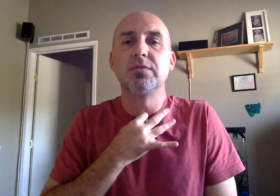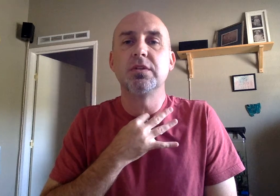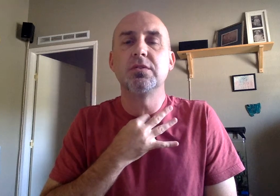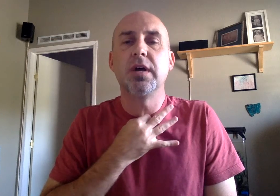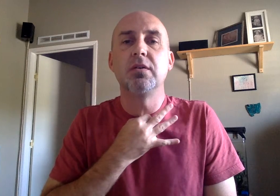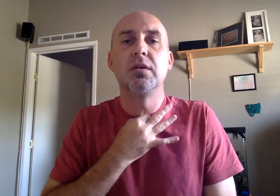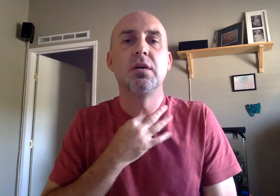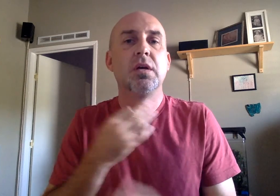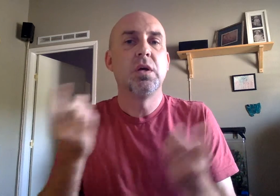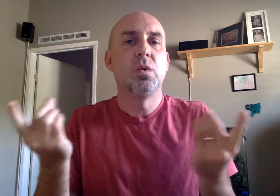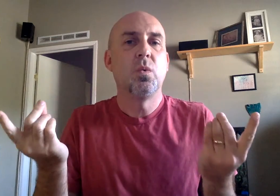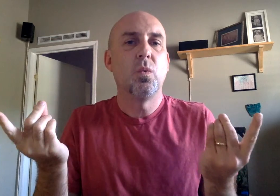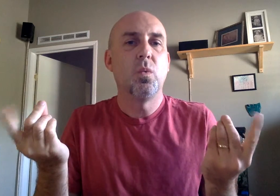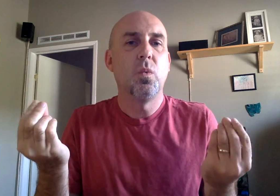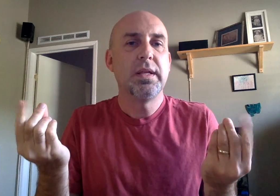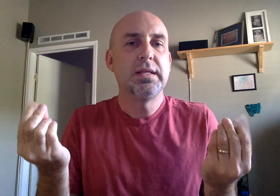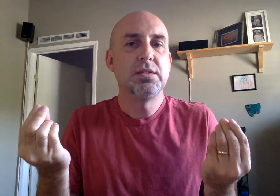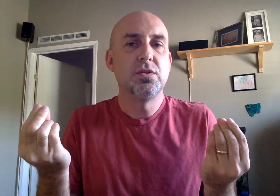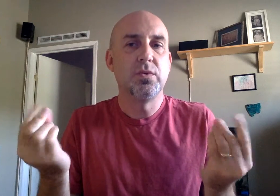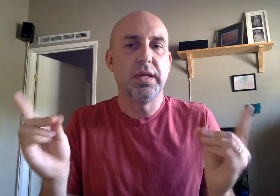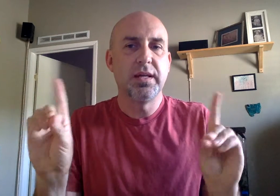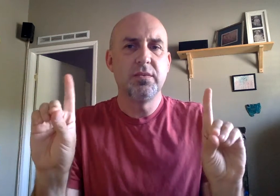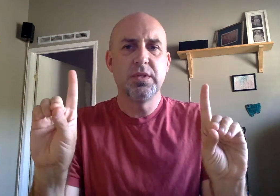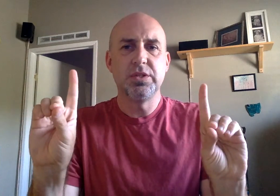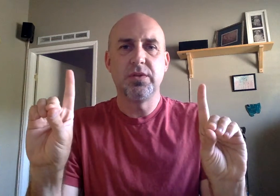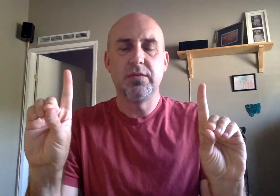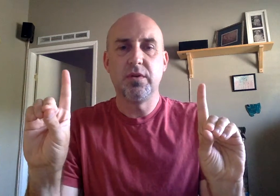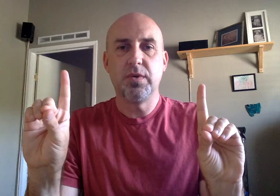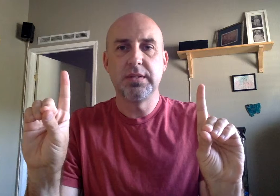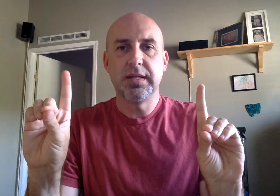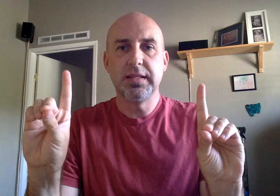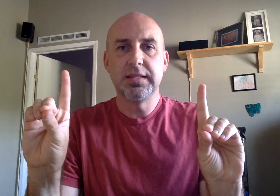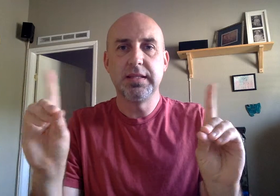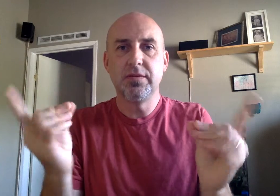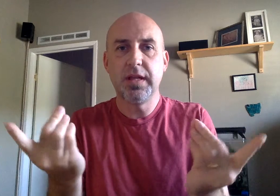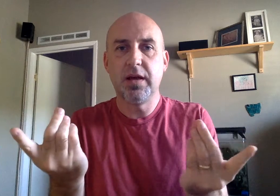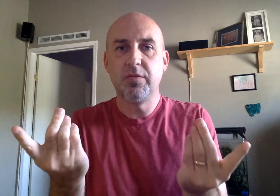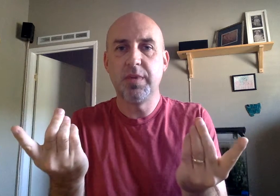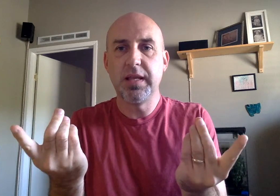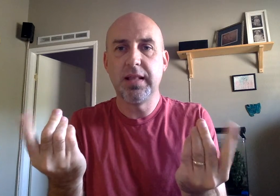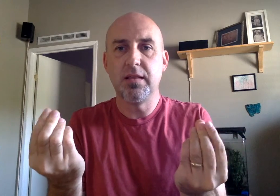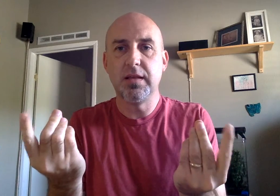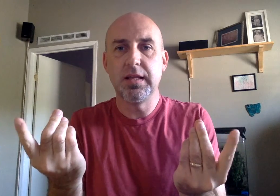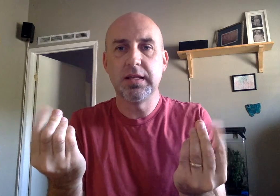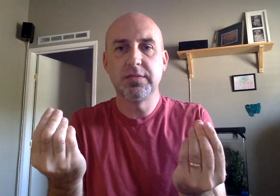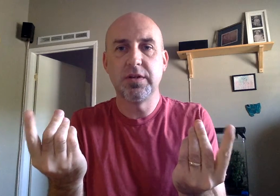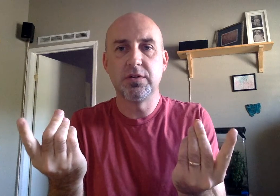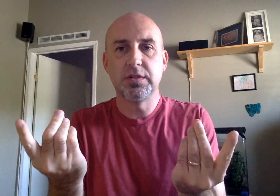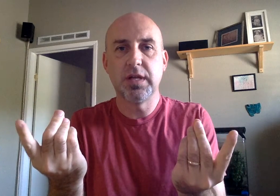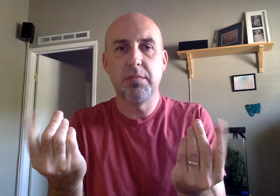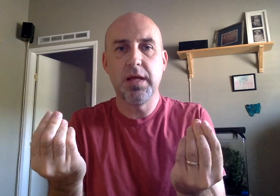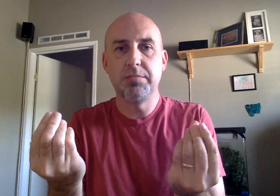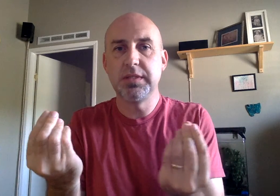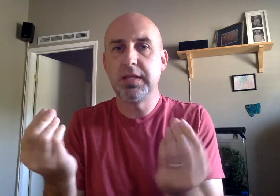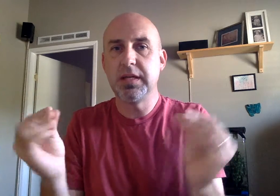fingers are out, what he's doing. I didn't really show that very well. It's like the D for the alphabet and the index fingers come up to